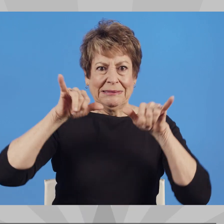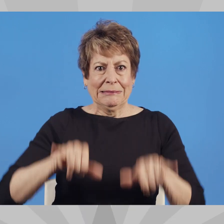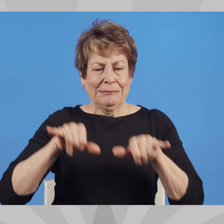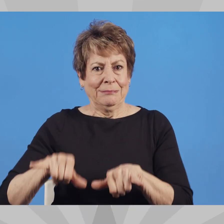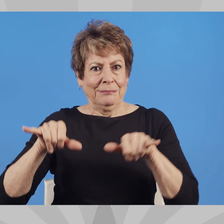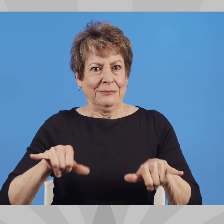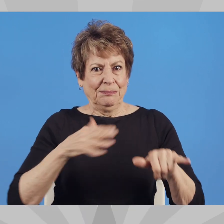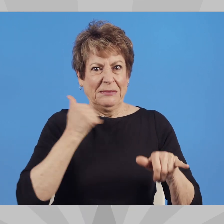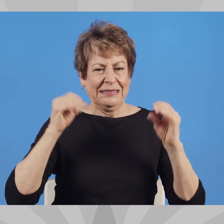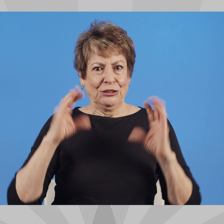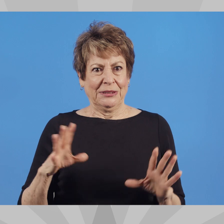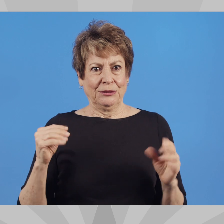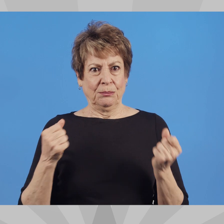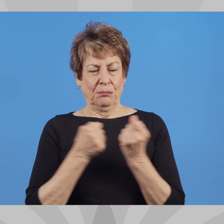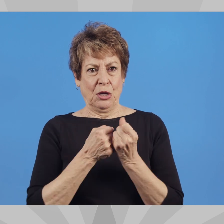personnel.